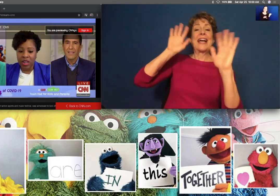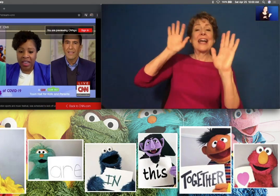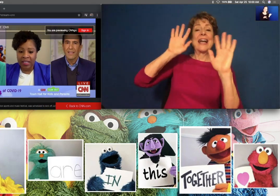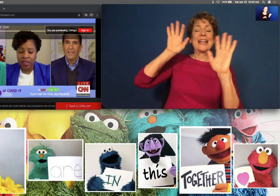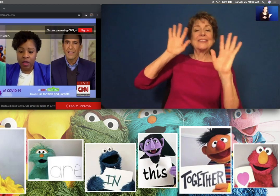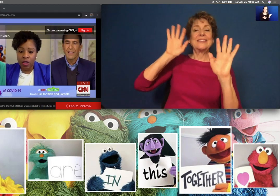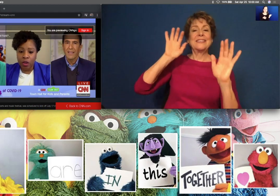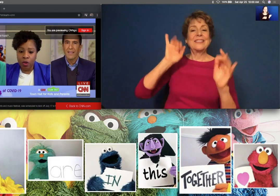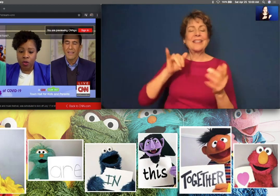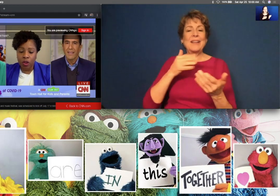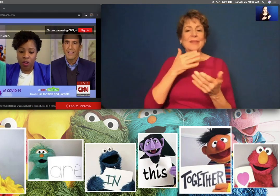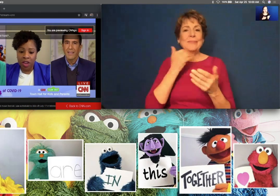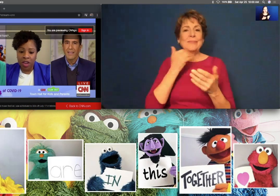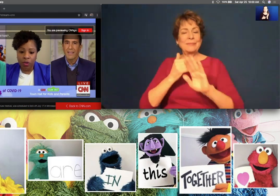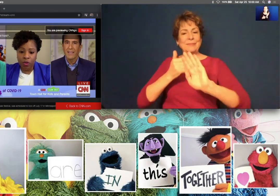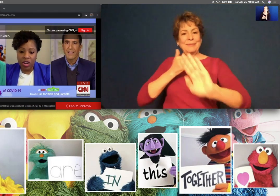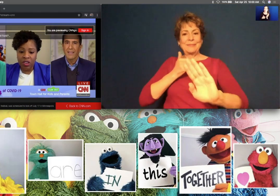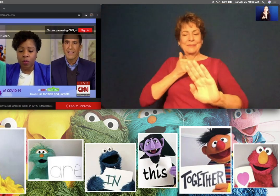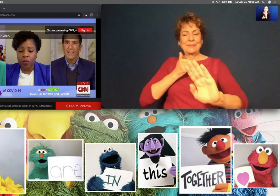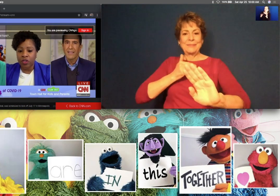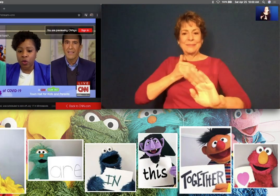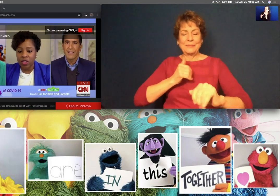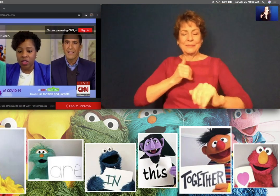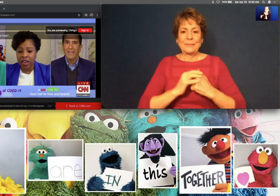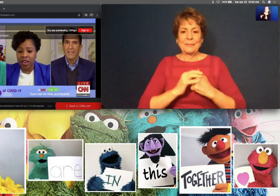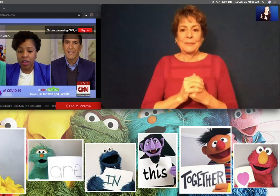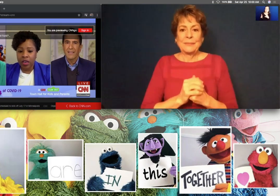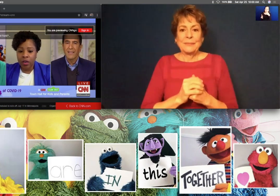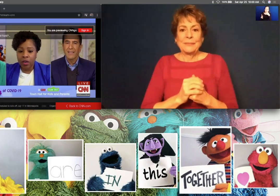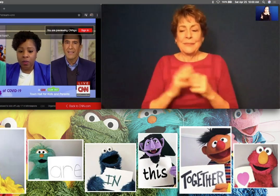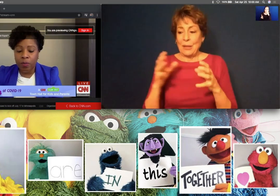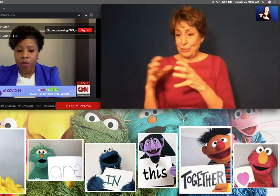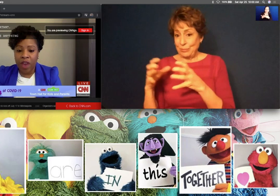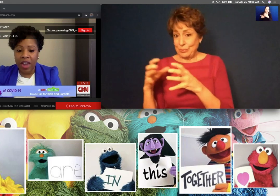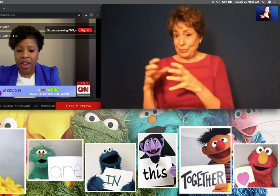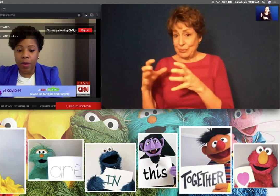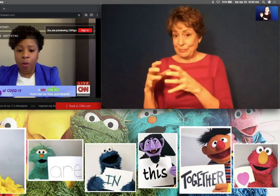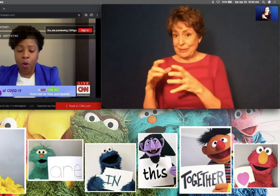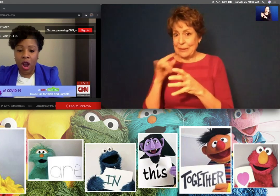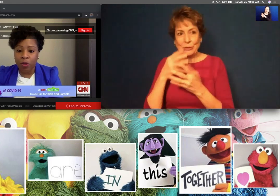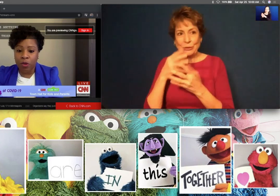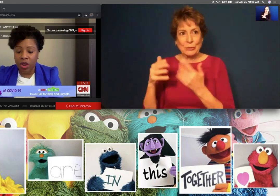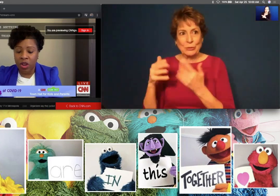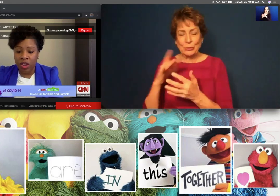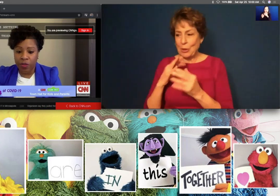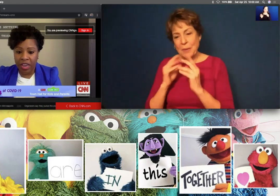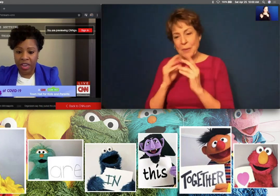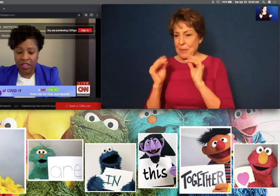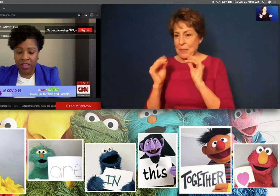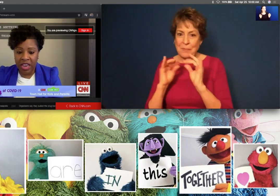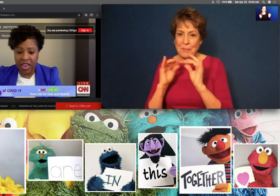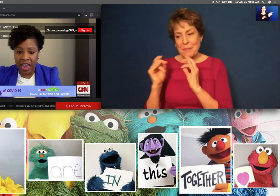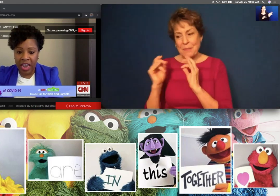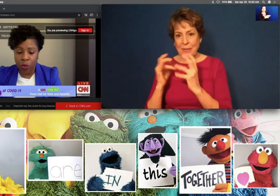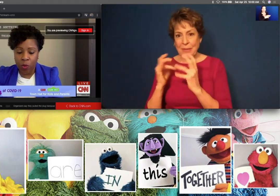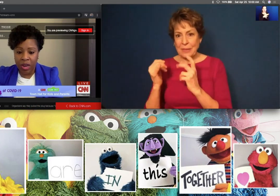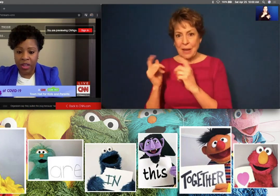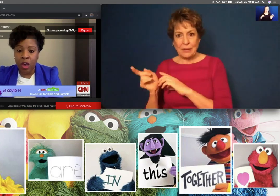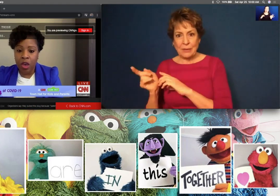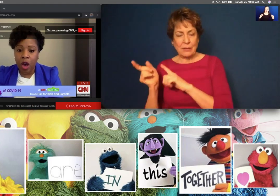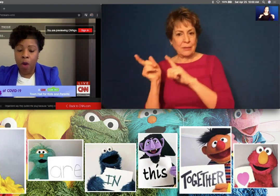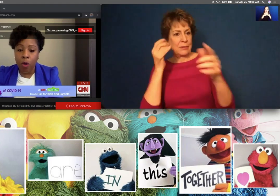there's anything that we can do to replace those learning opportunities, but I do think providing